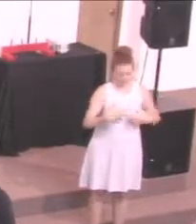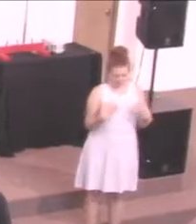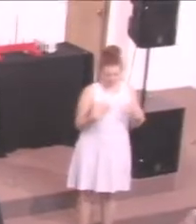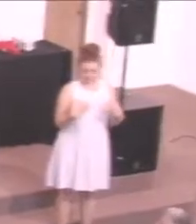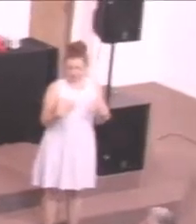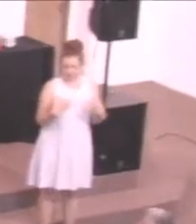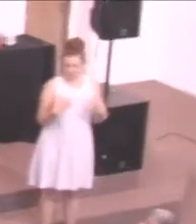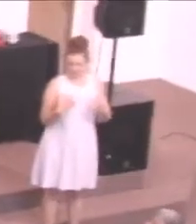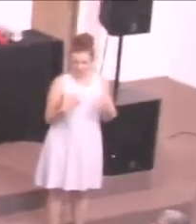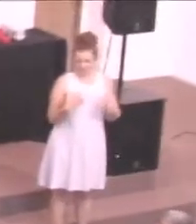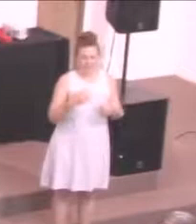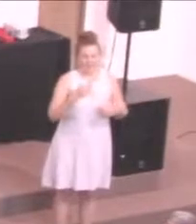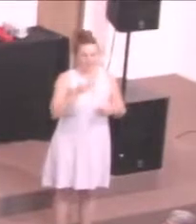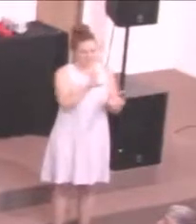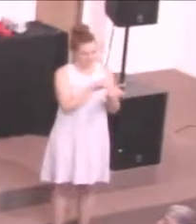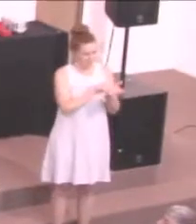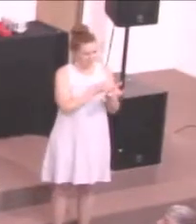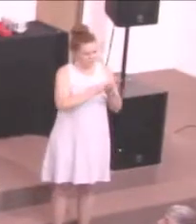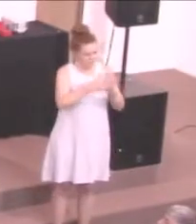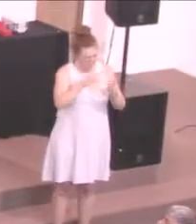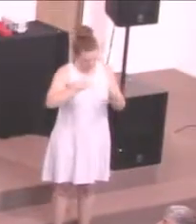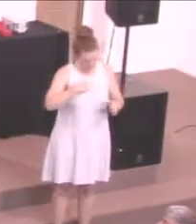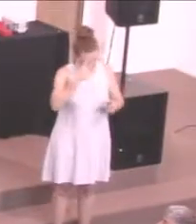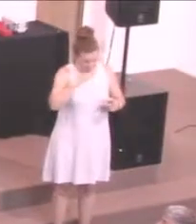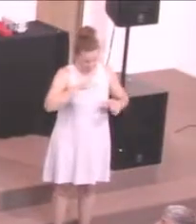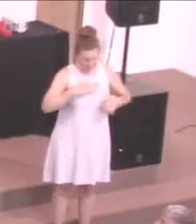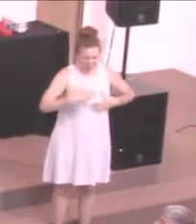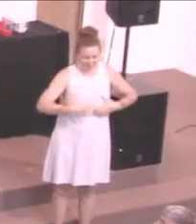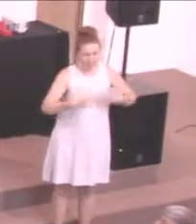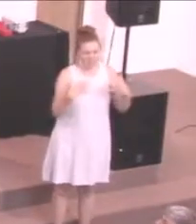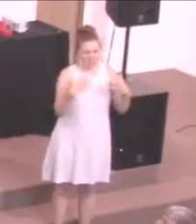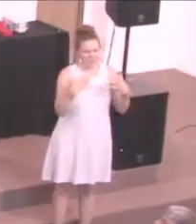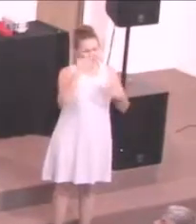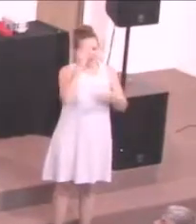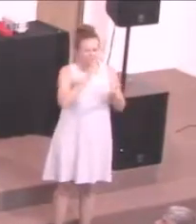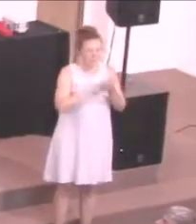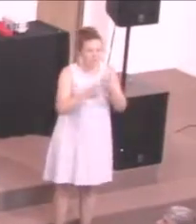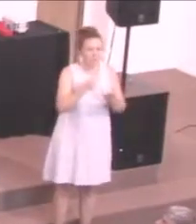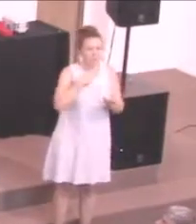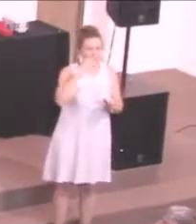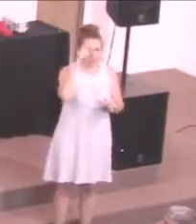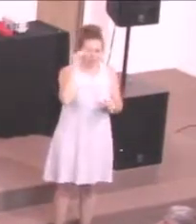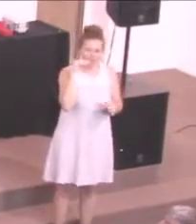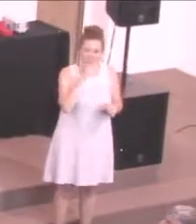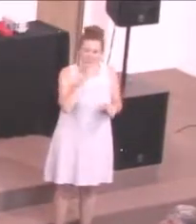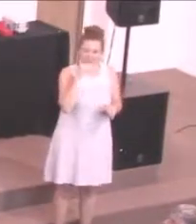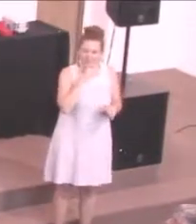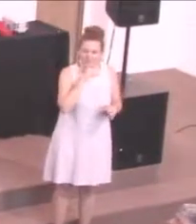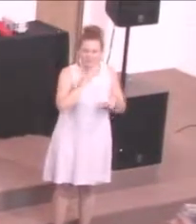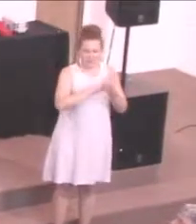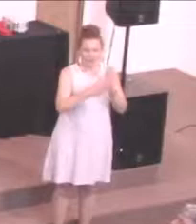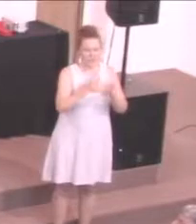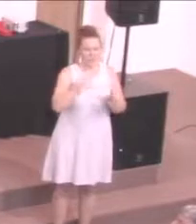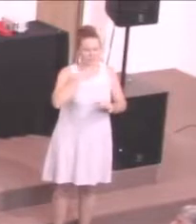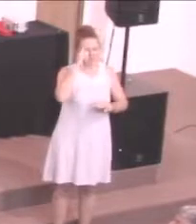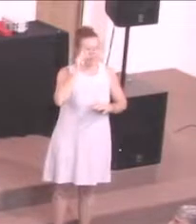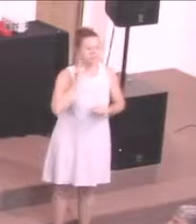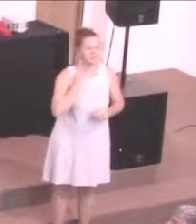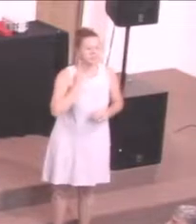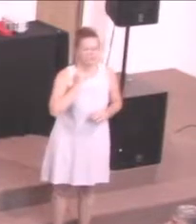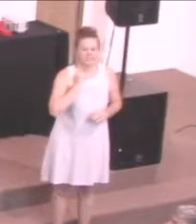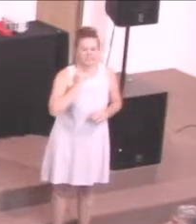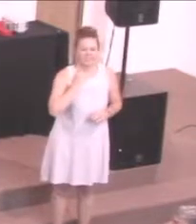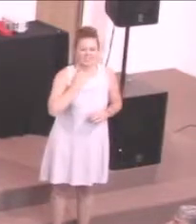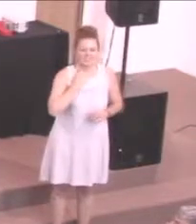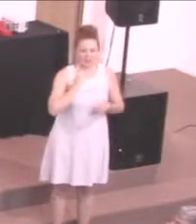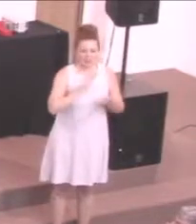on, church, help him out. Say, forgive me for my anger. Forgive me for my anger. Forgive me for lying. Forgive me for lying. Forgive me for cheating. Forgive me for